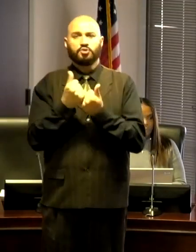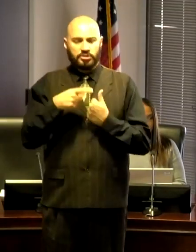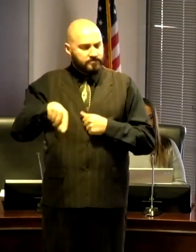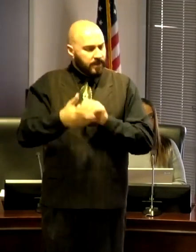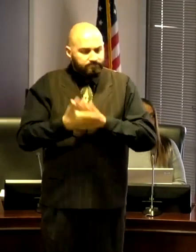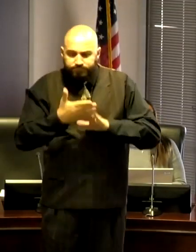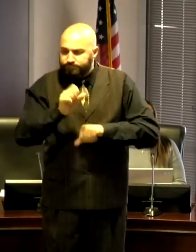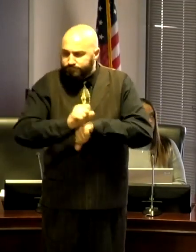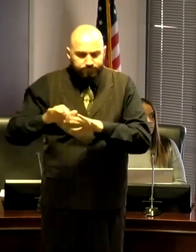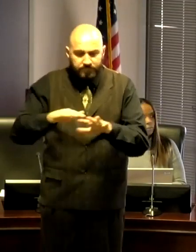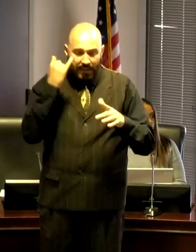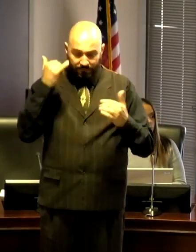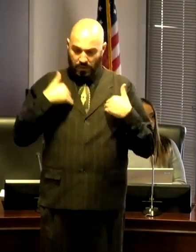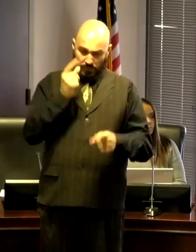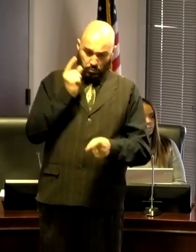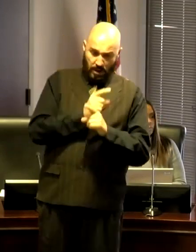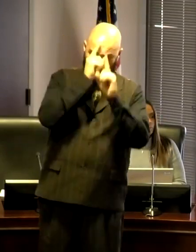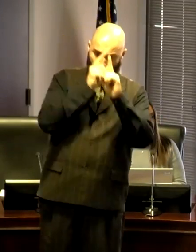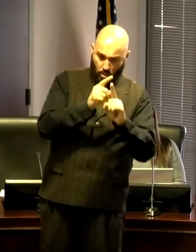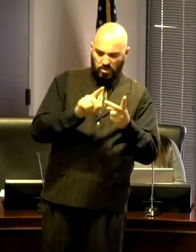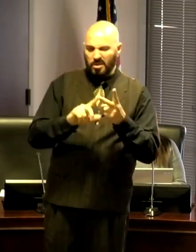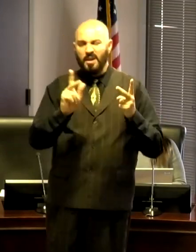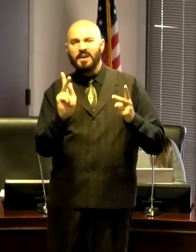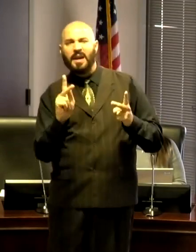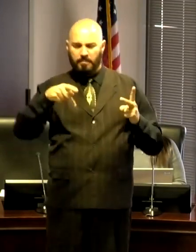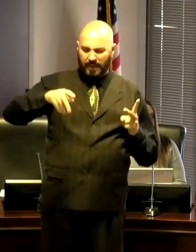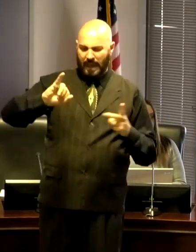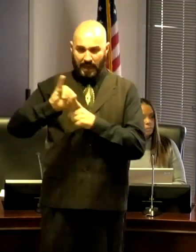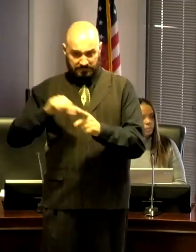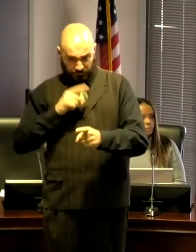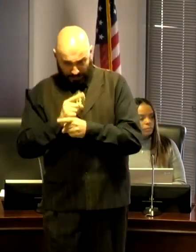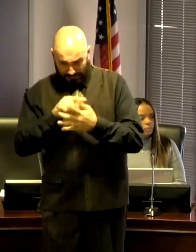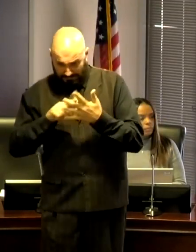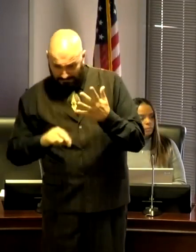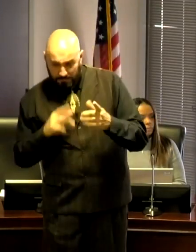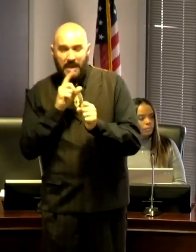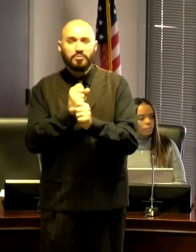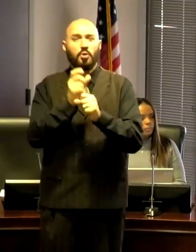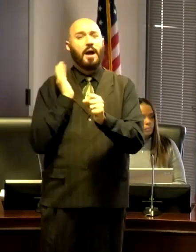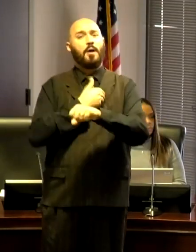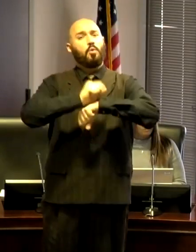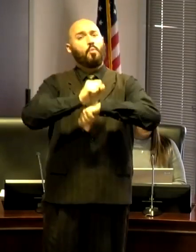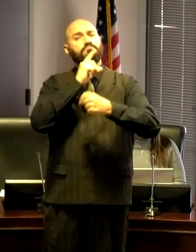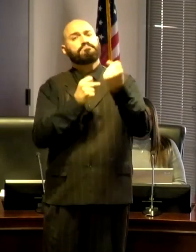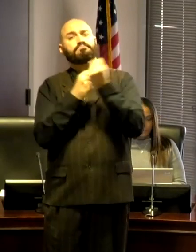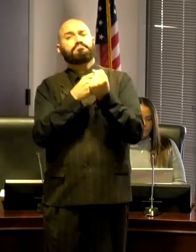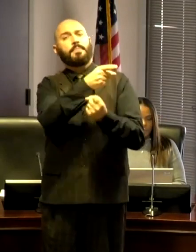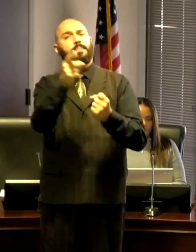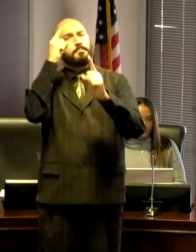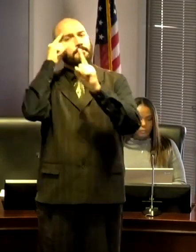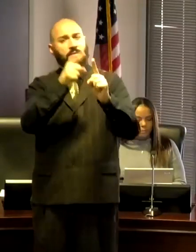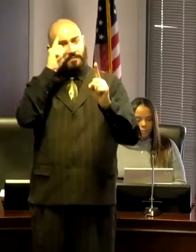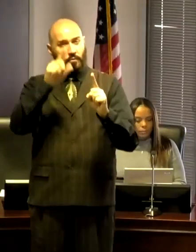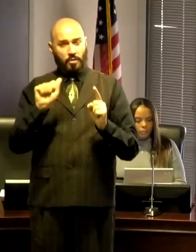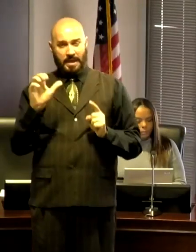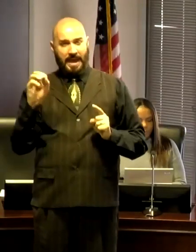stated goals and KPIs in place and to ensure that we're doing the work that we need to do to support our overall mission of improving access and